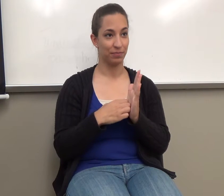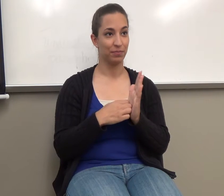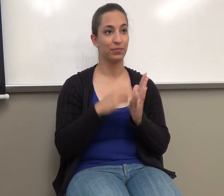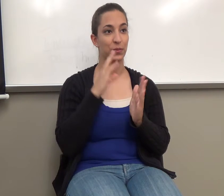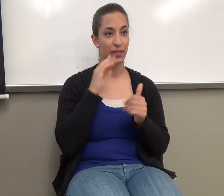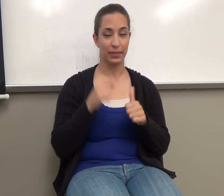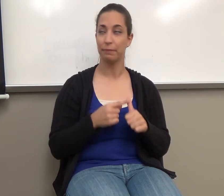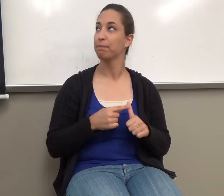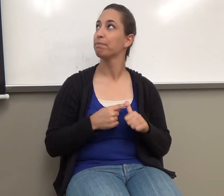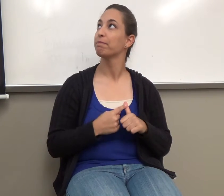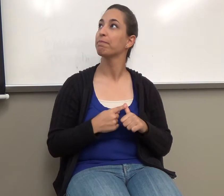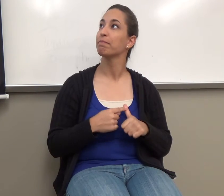Okay.